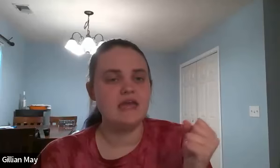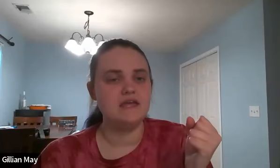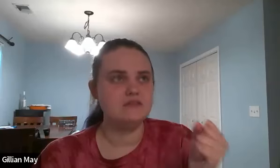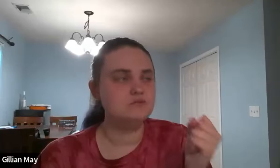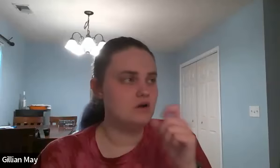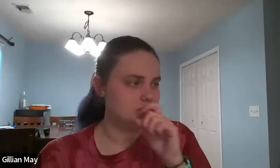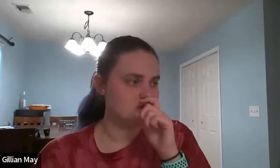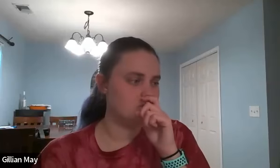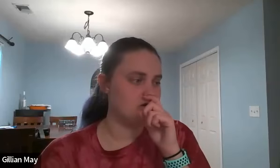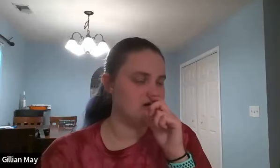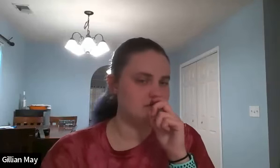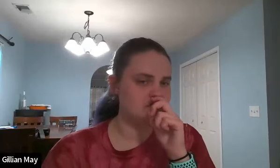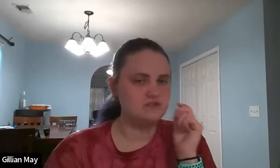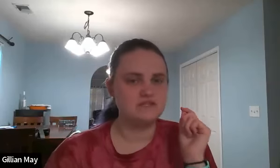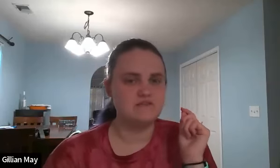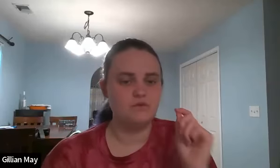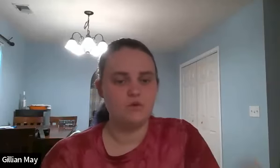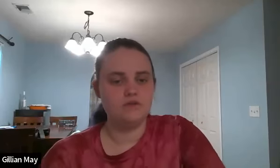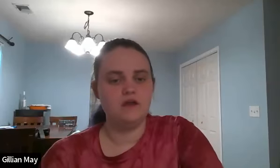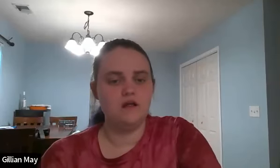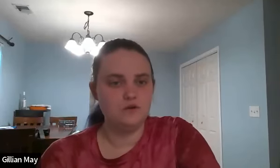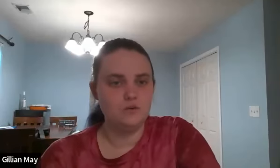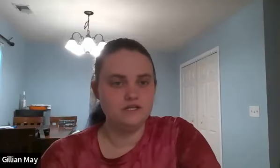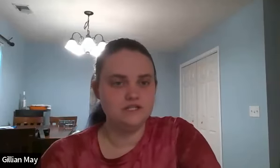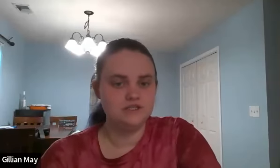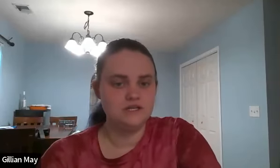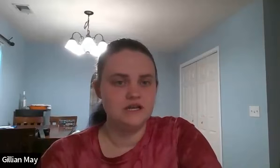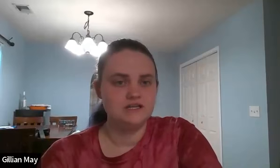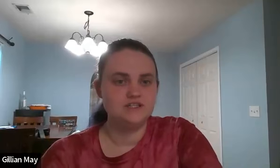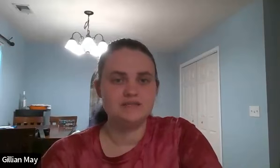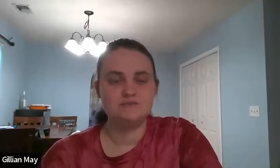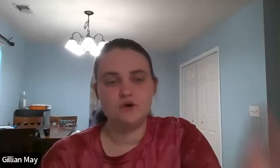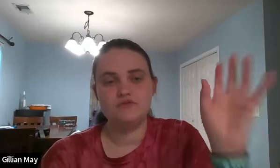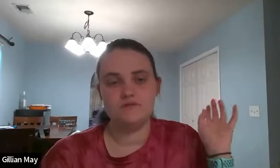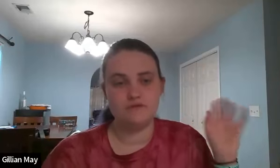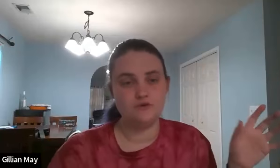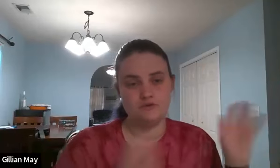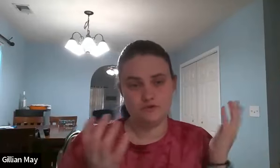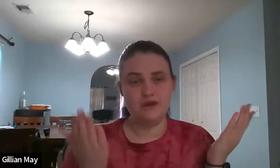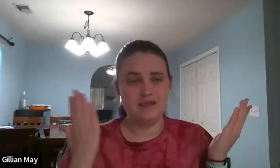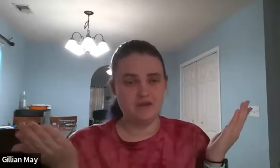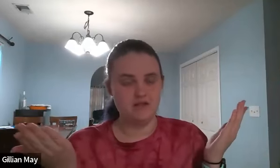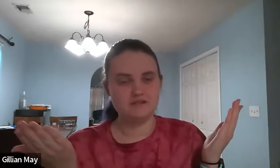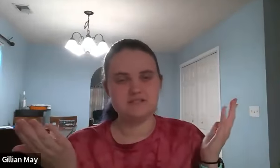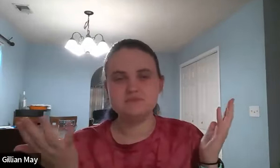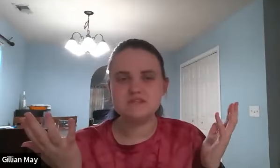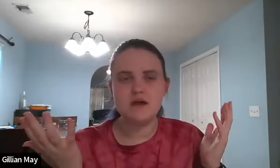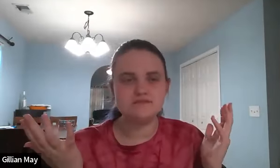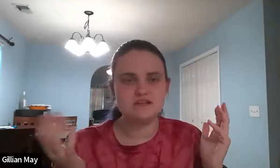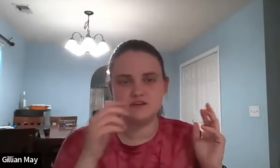And this one also is also the sign for the color orange. So it's both the fruit and the color. Sometimes they'll have signs that are